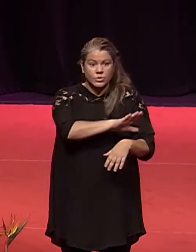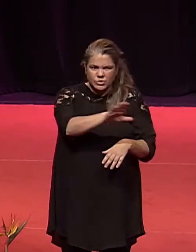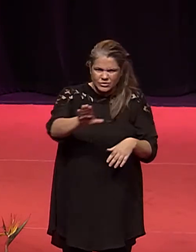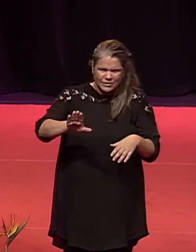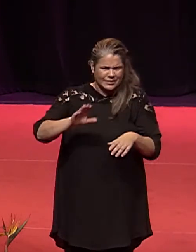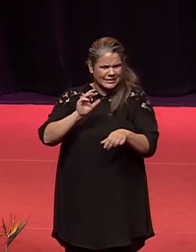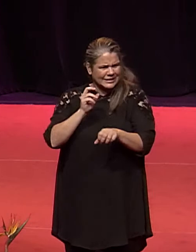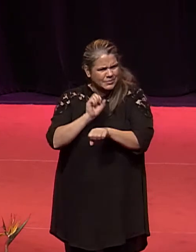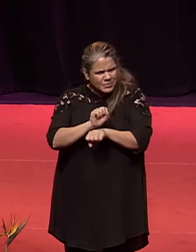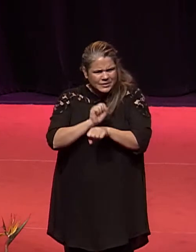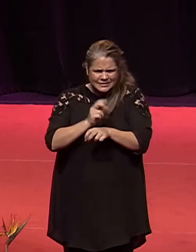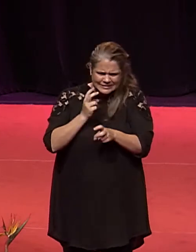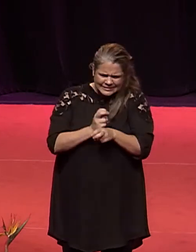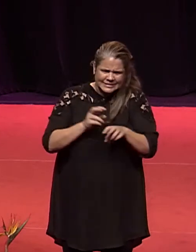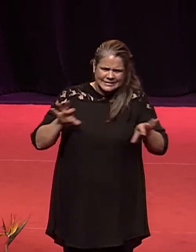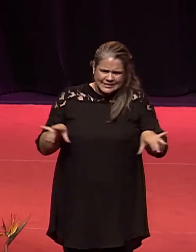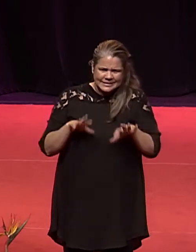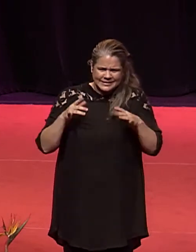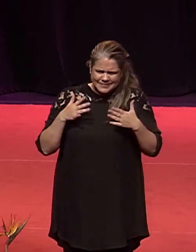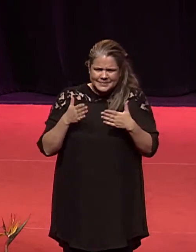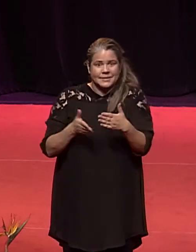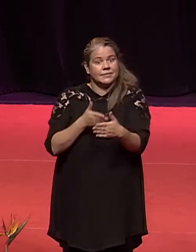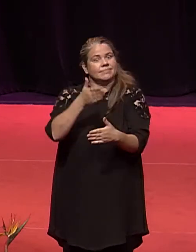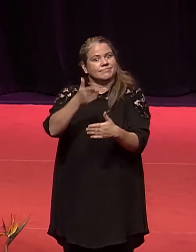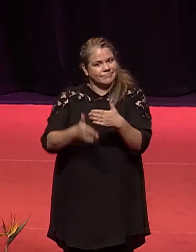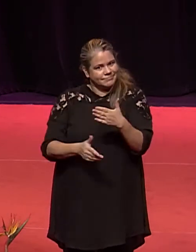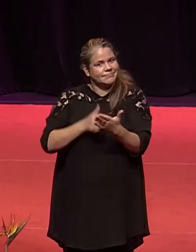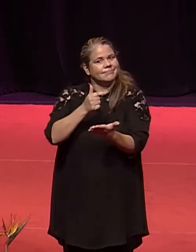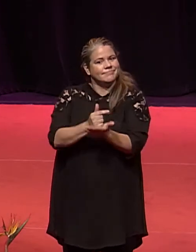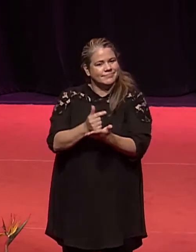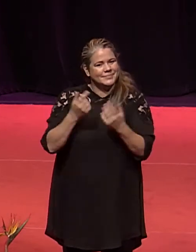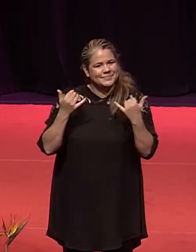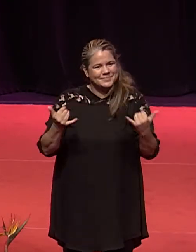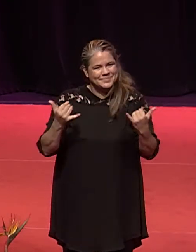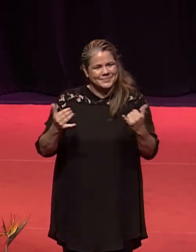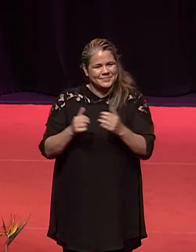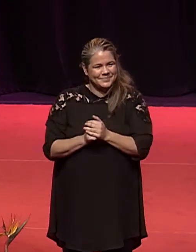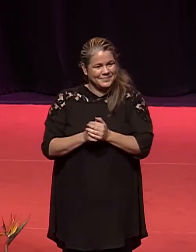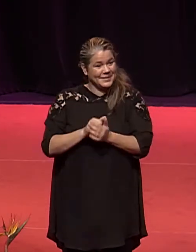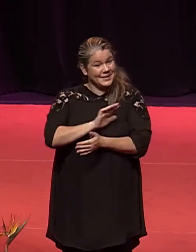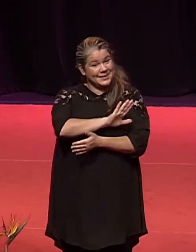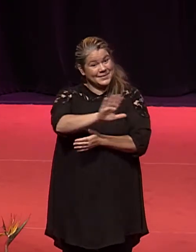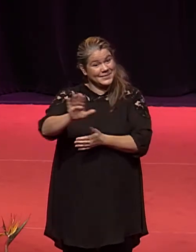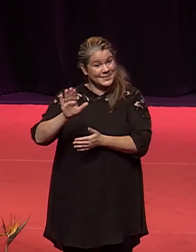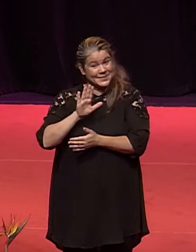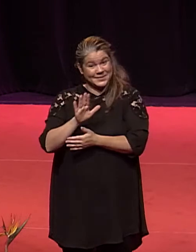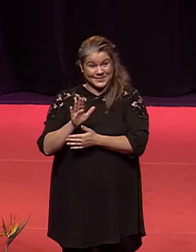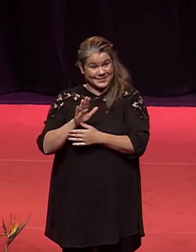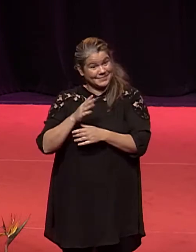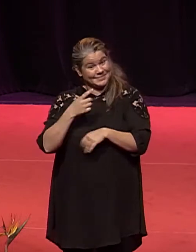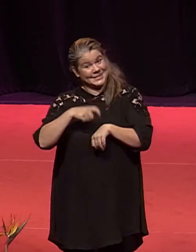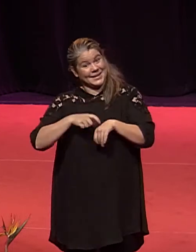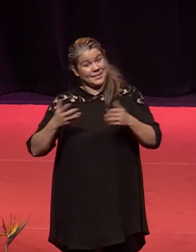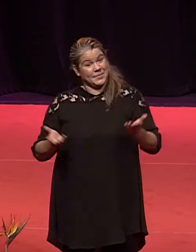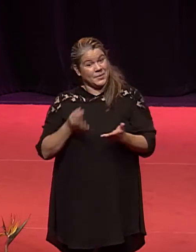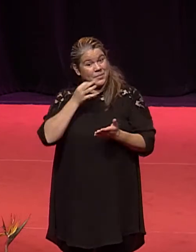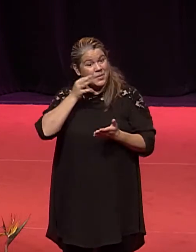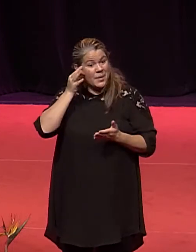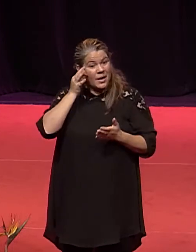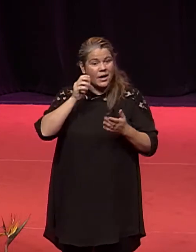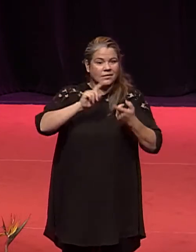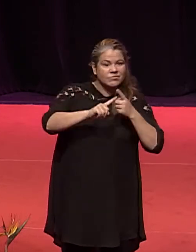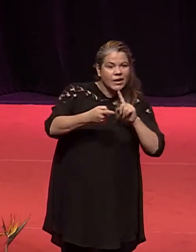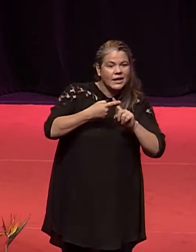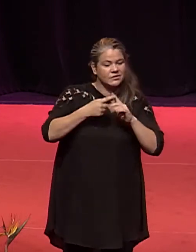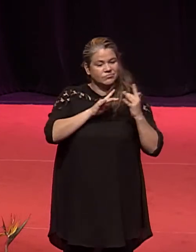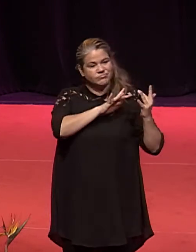persistence that you reached this moment today. During your time at Mohawk, you've made memories and connections that will last a lifetime. I